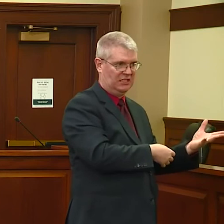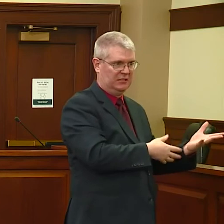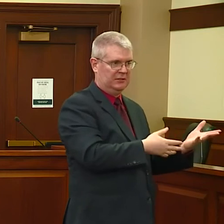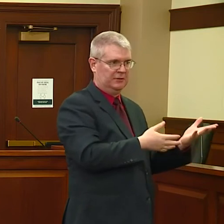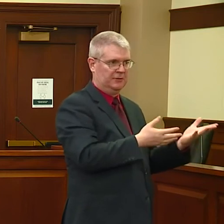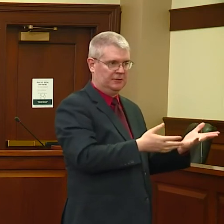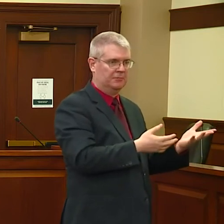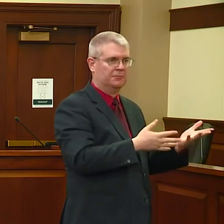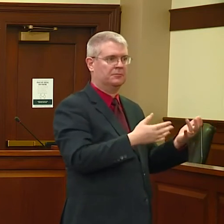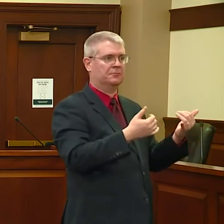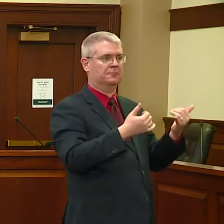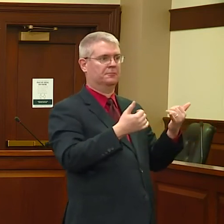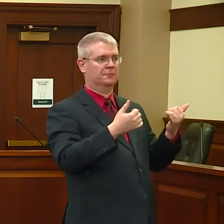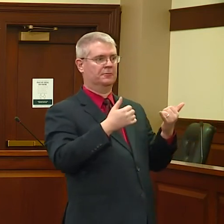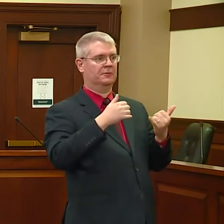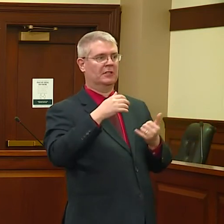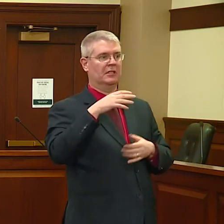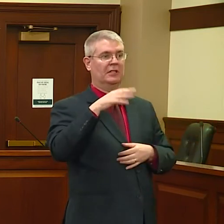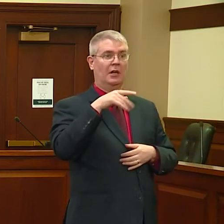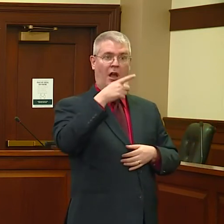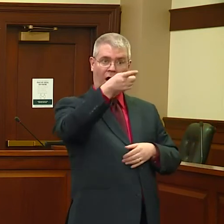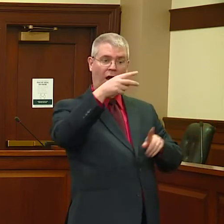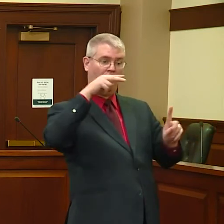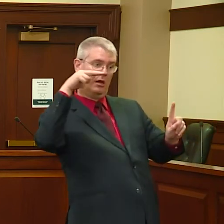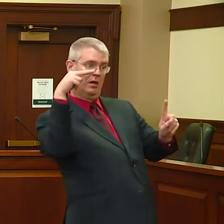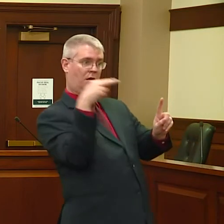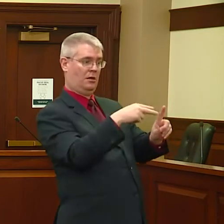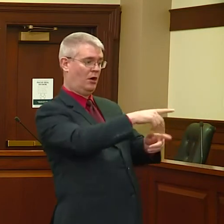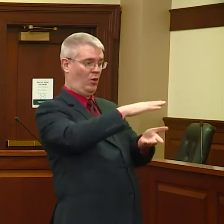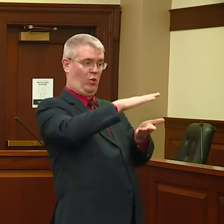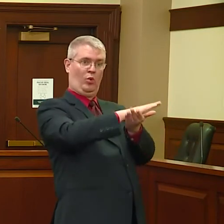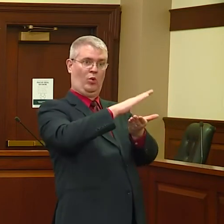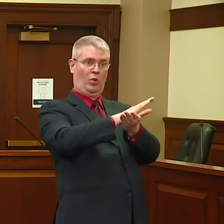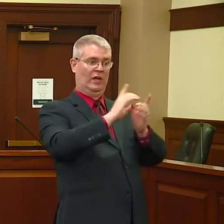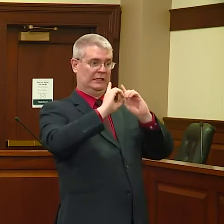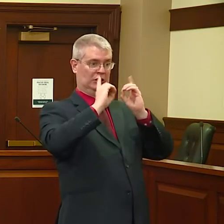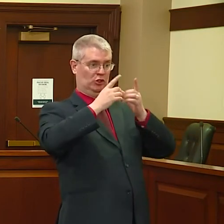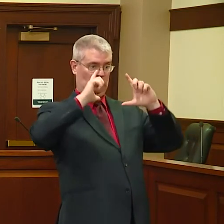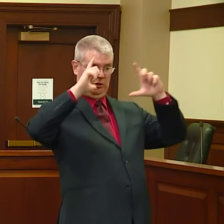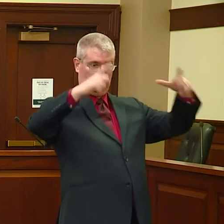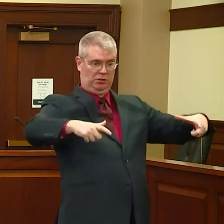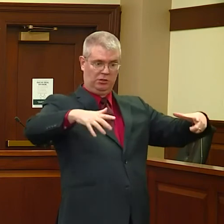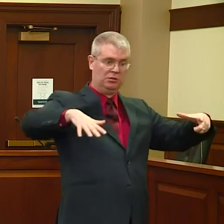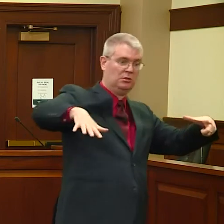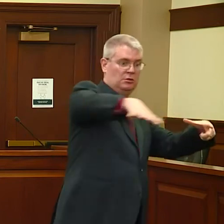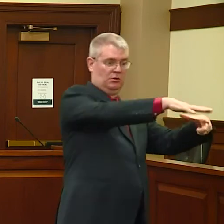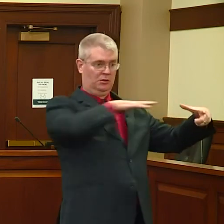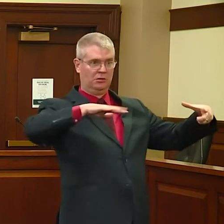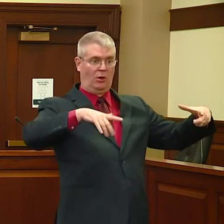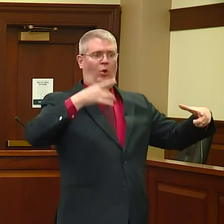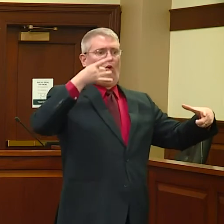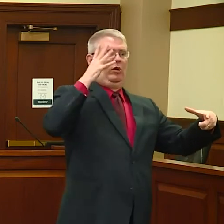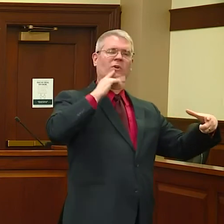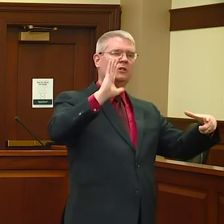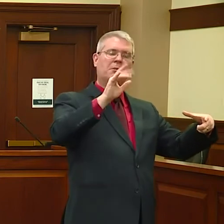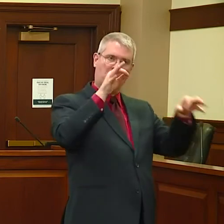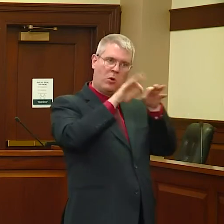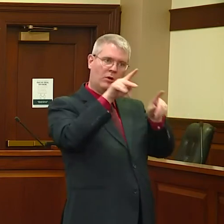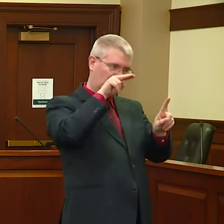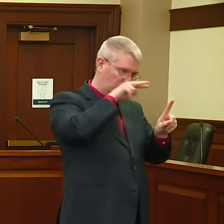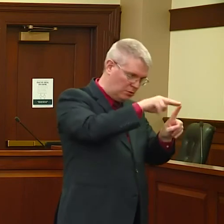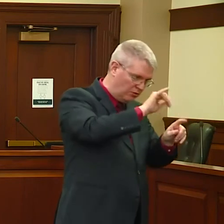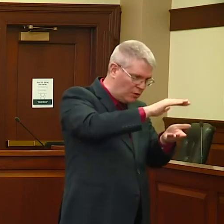worried about it? The second part of your question about elections, part of the reason, matter of fact, the